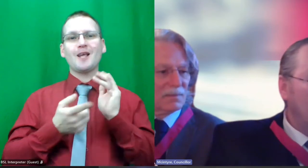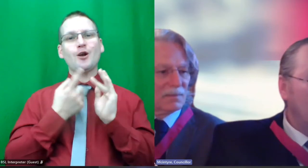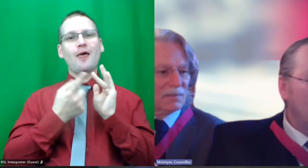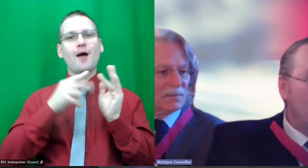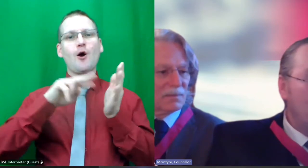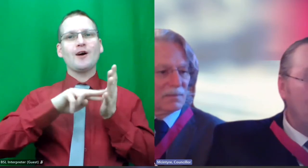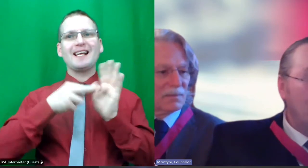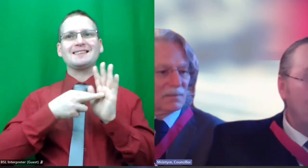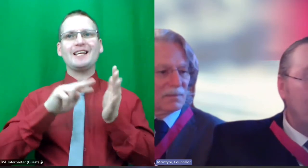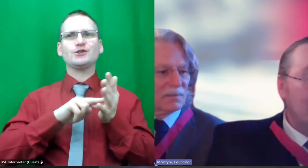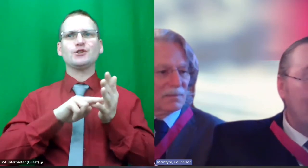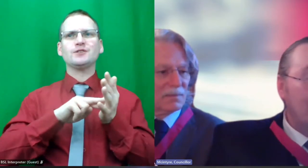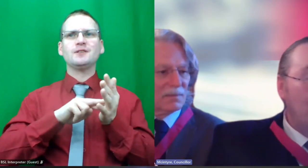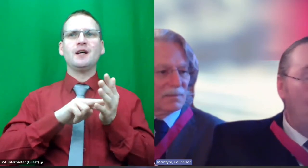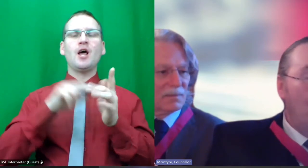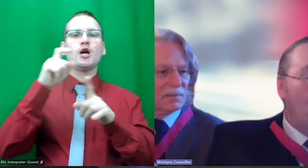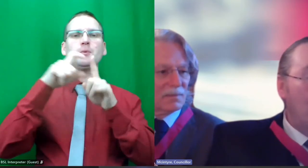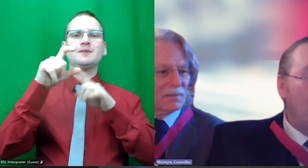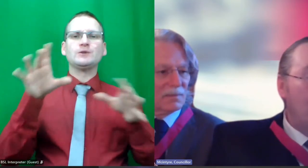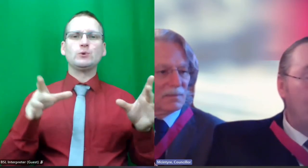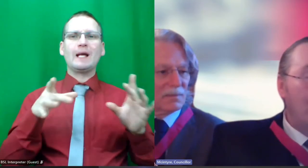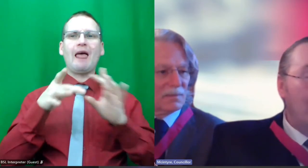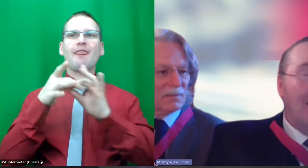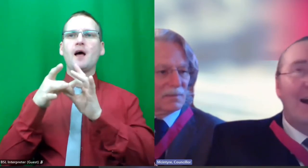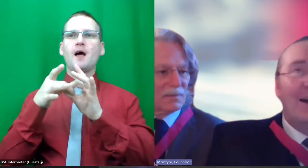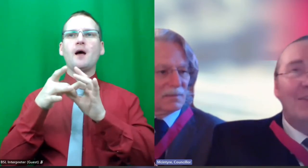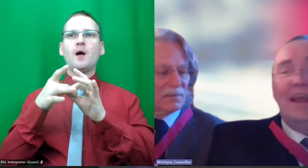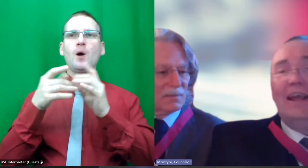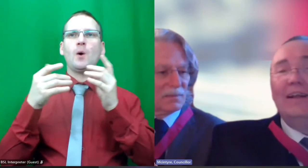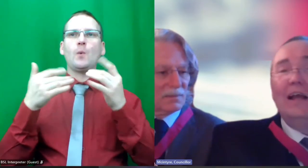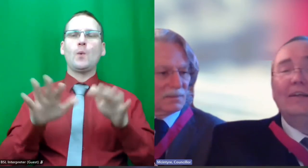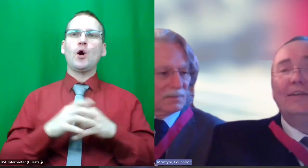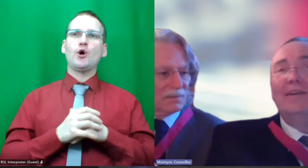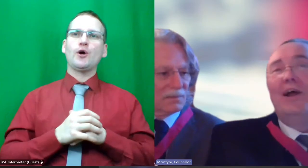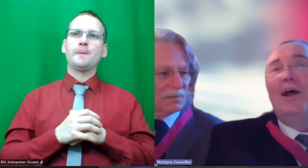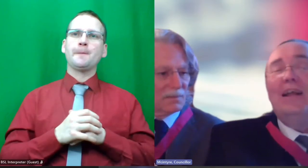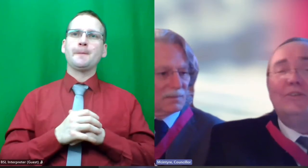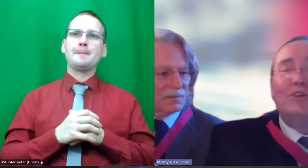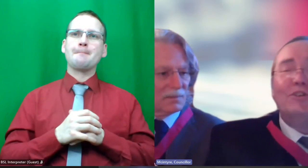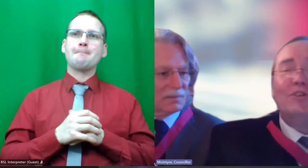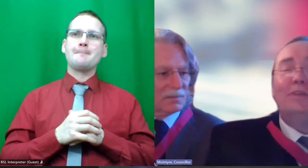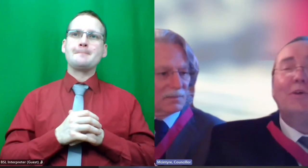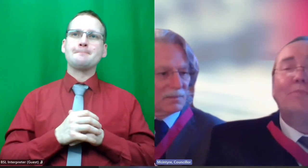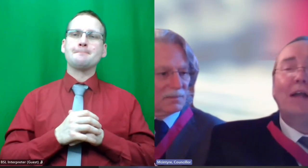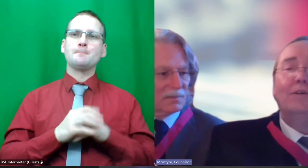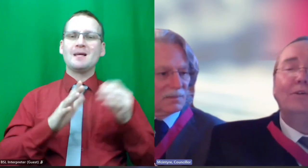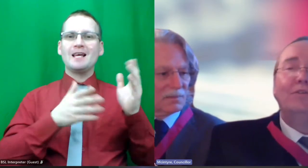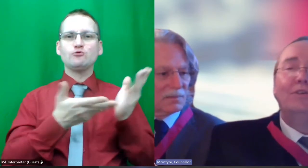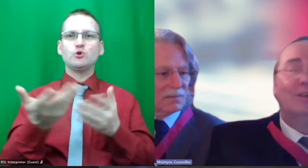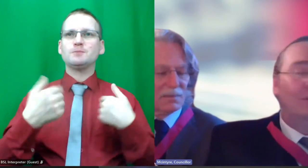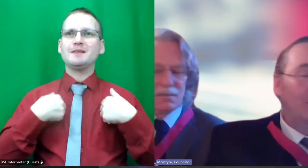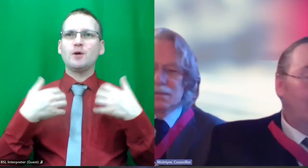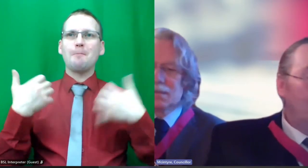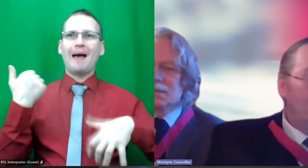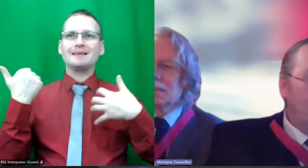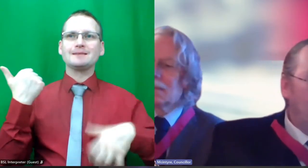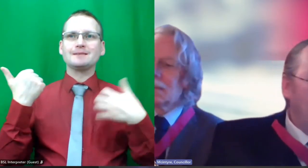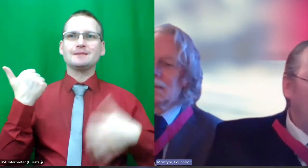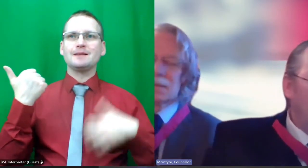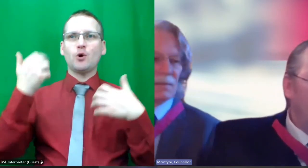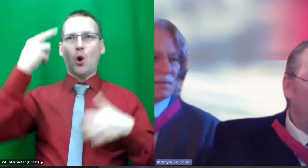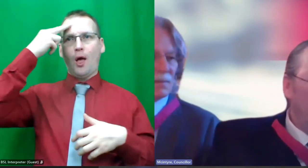organization that were bringing communities together where they introduced me to a band called the